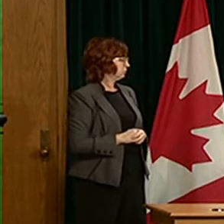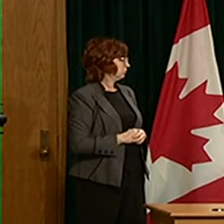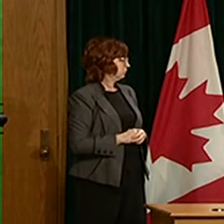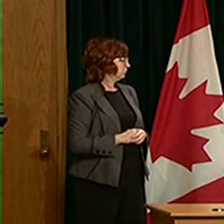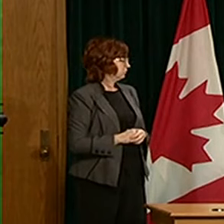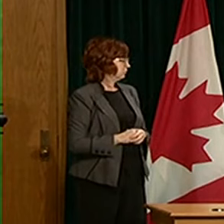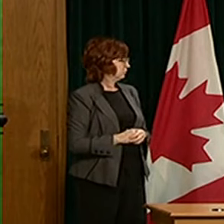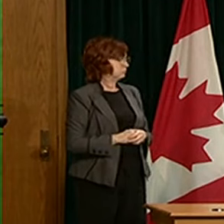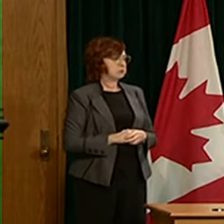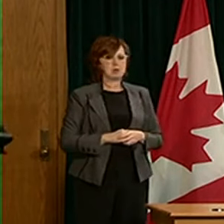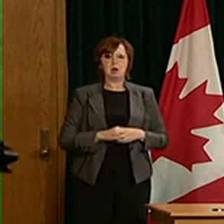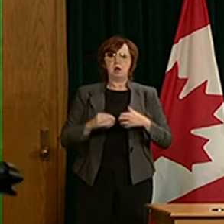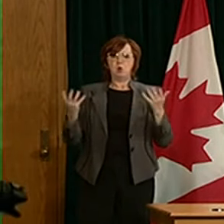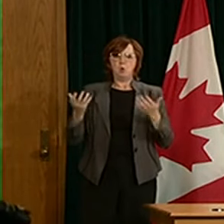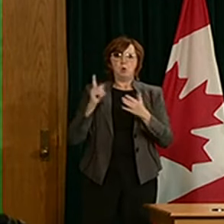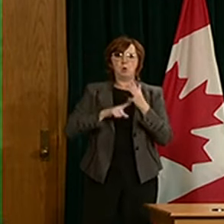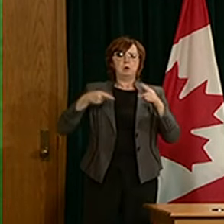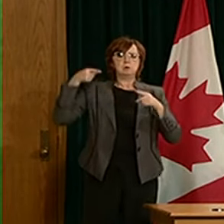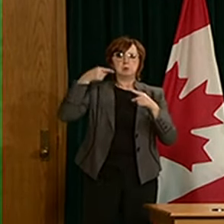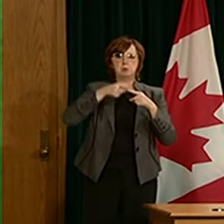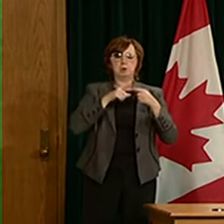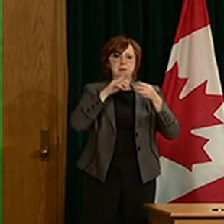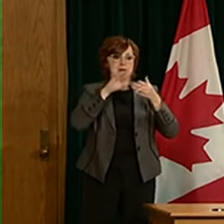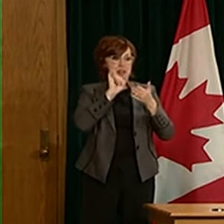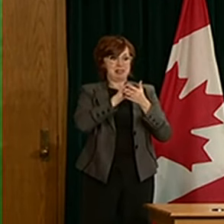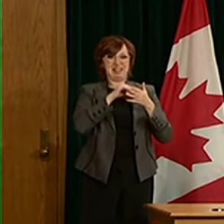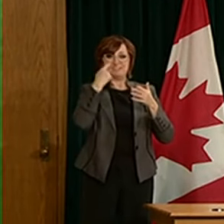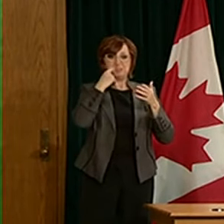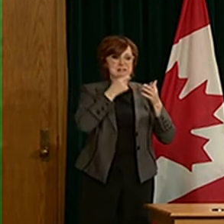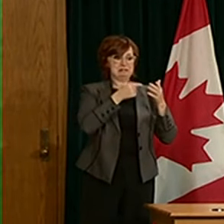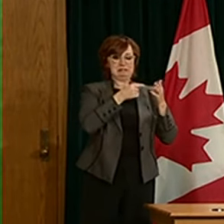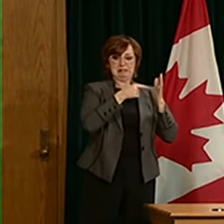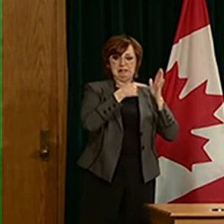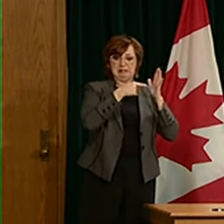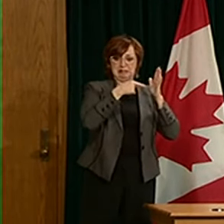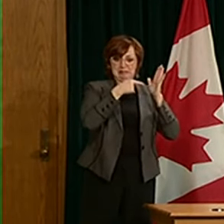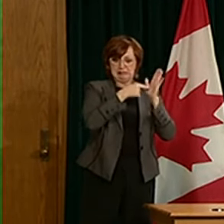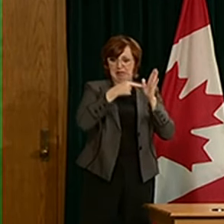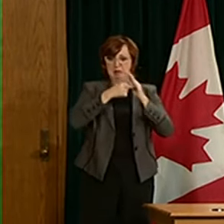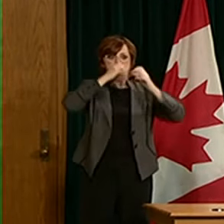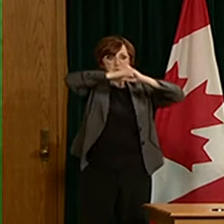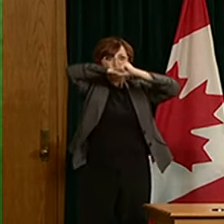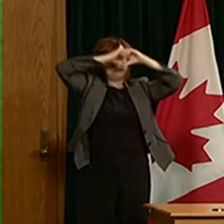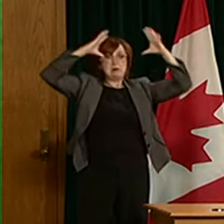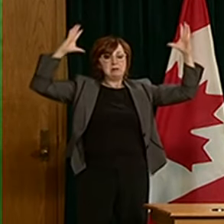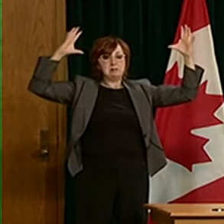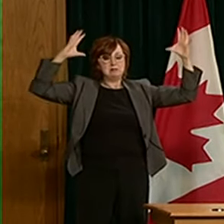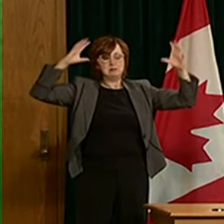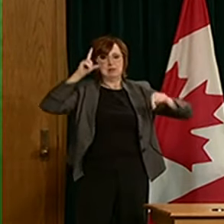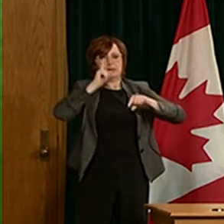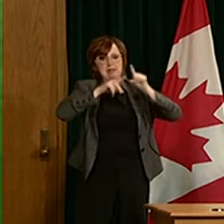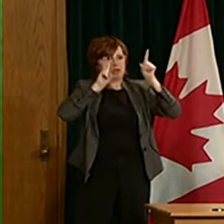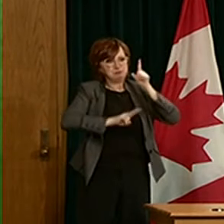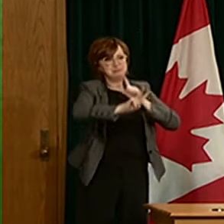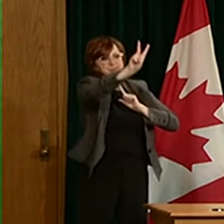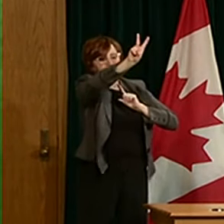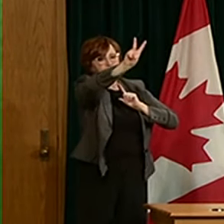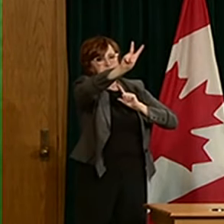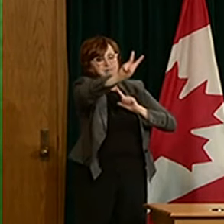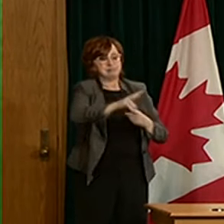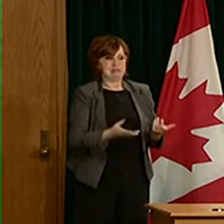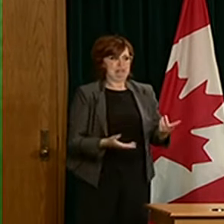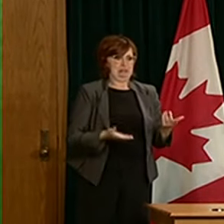So the key message here is that dynamic modeling isn't a prediction. We are not predicting that these are the numbers, but it does provide us a range of what-if scenarios. If